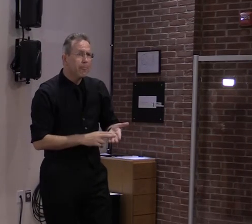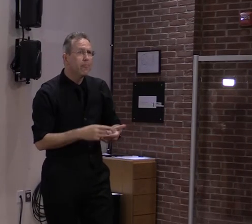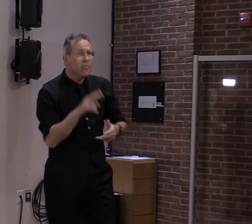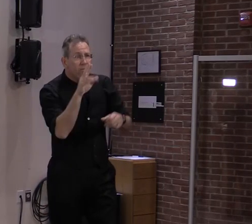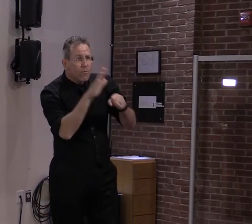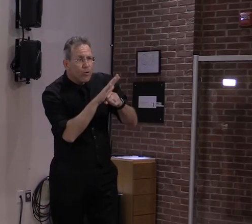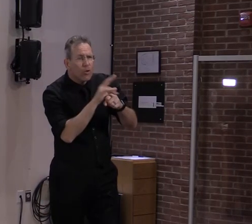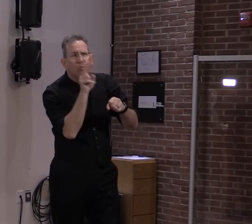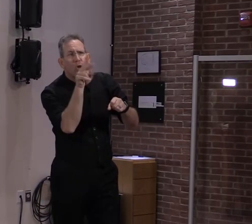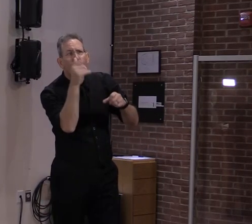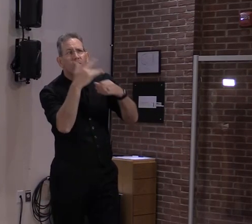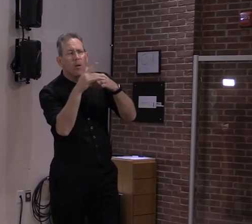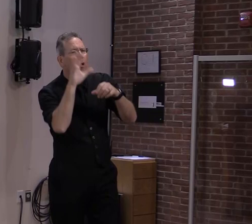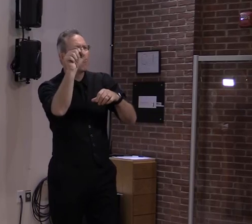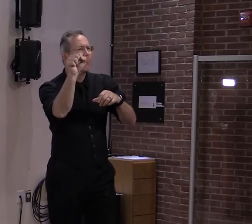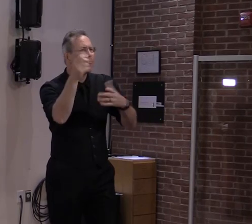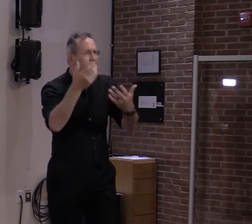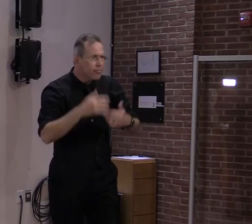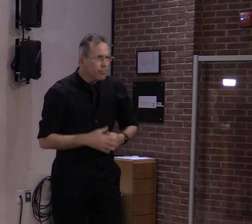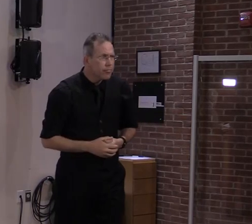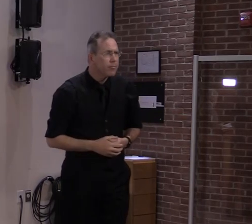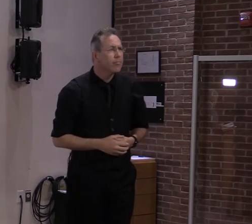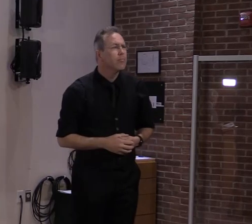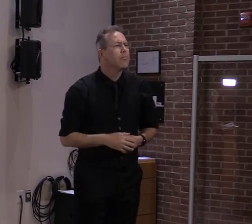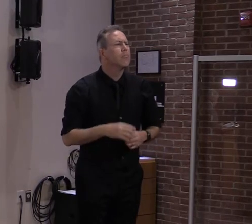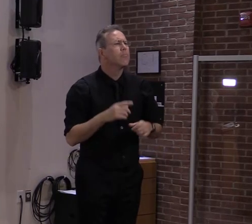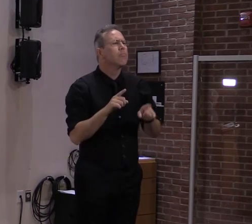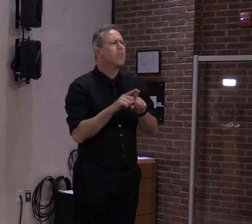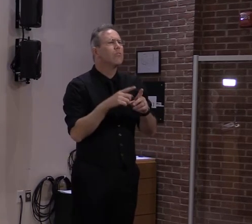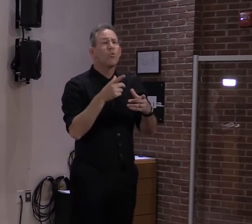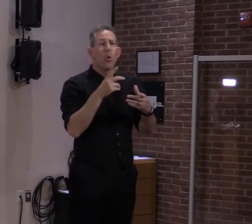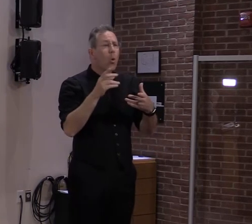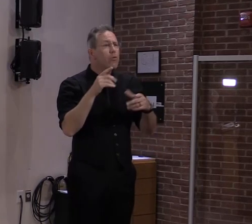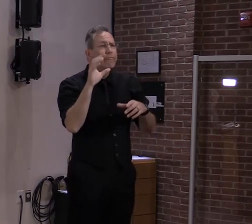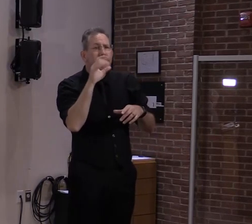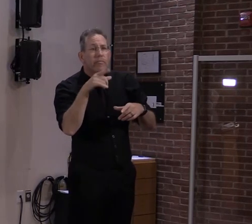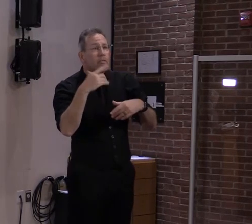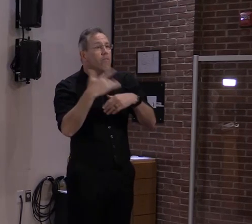that normally would take place at the end of the day.